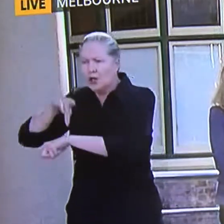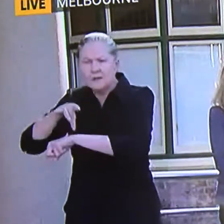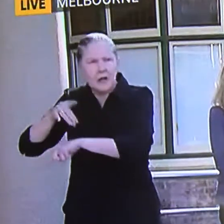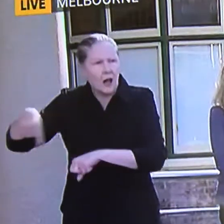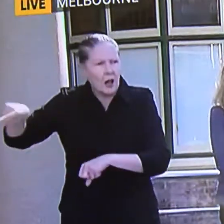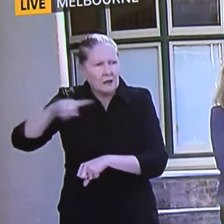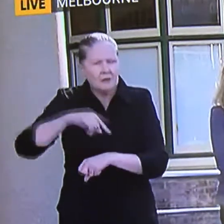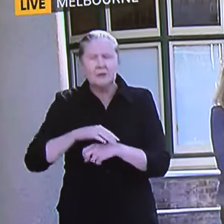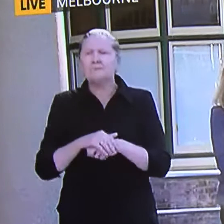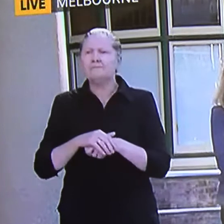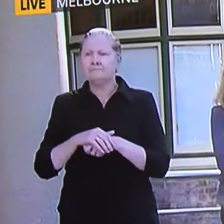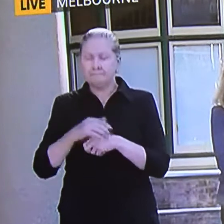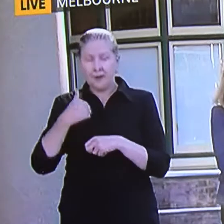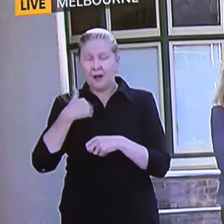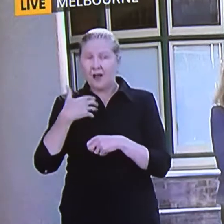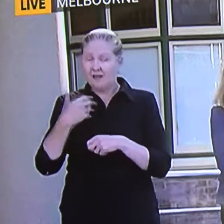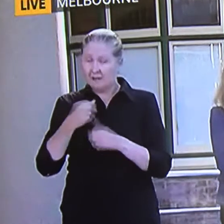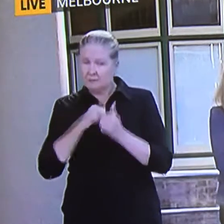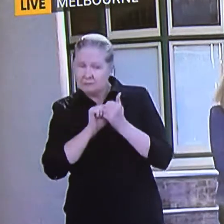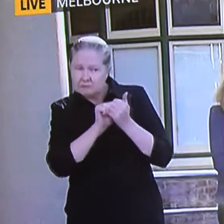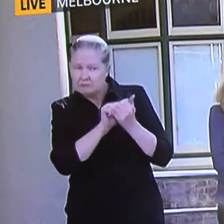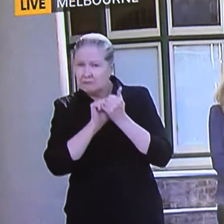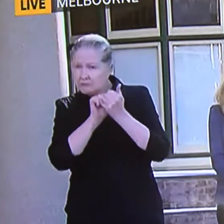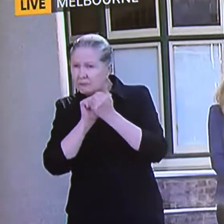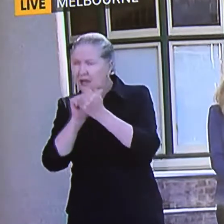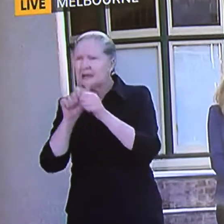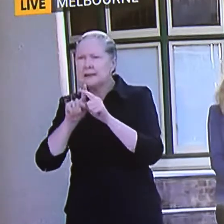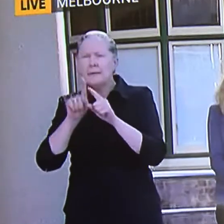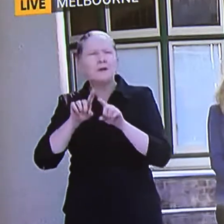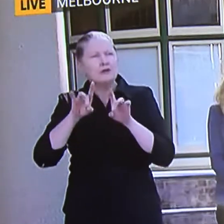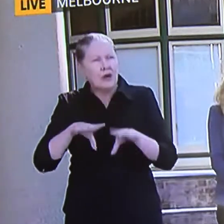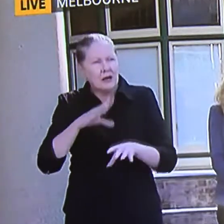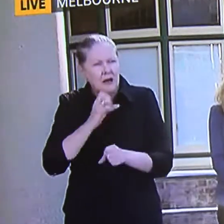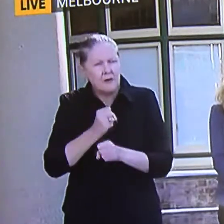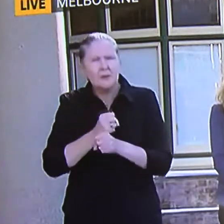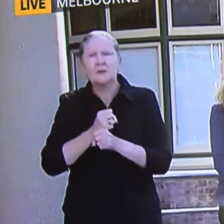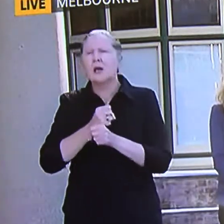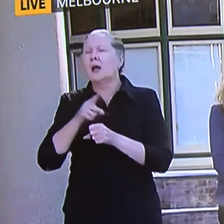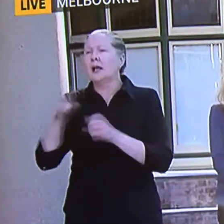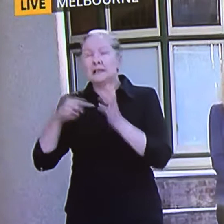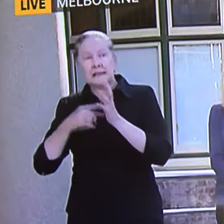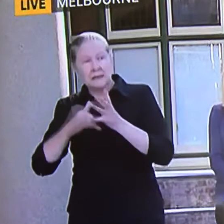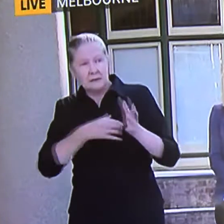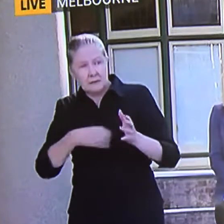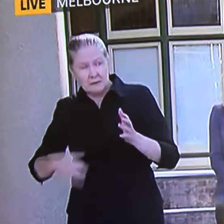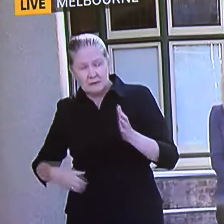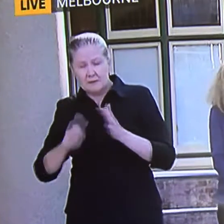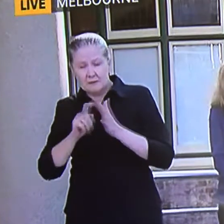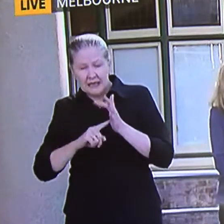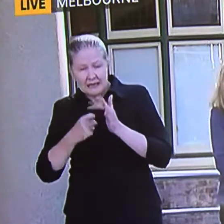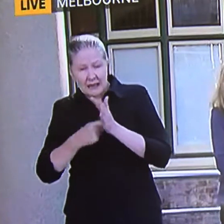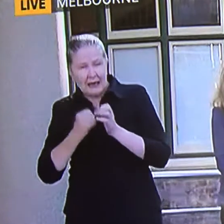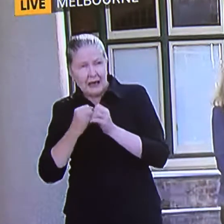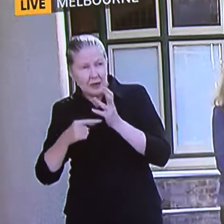been working very closely, as has the broader Australian Government, with the Tasmanian Premier, Peter Gutwin, and Tasmanian